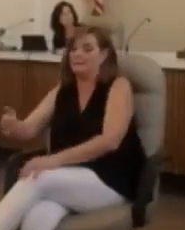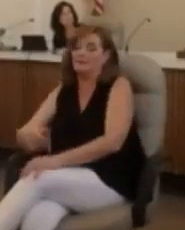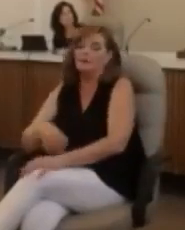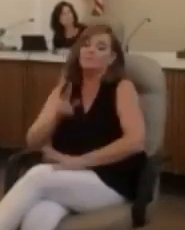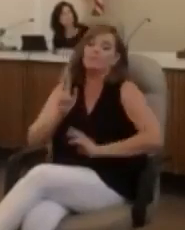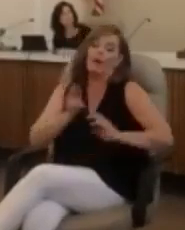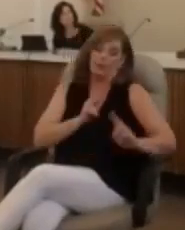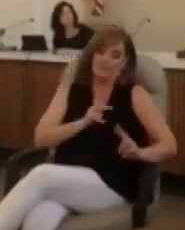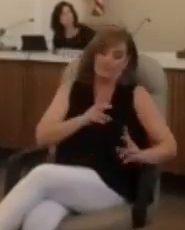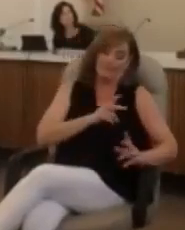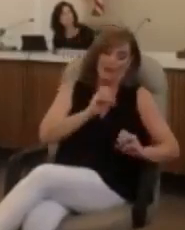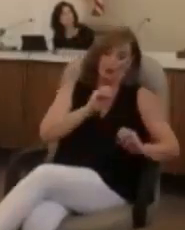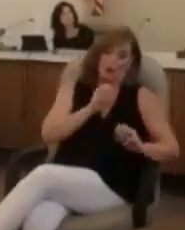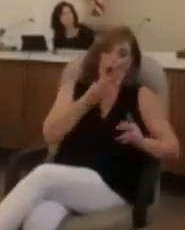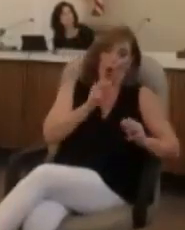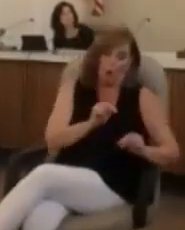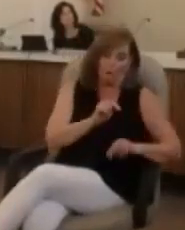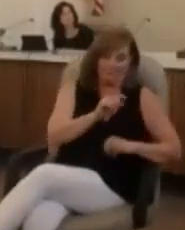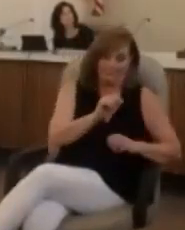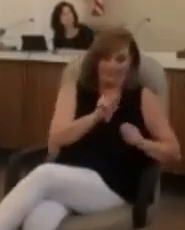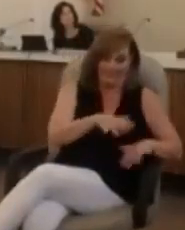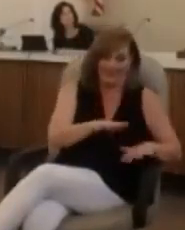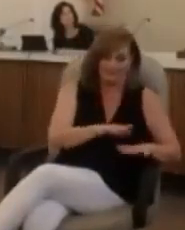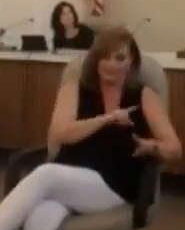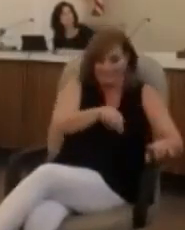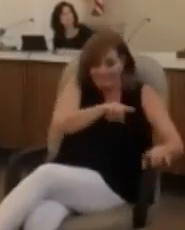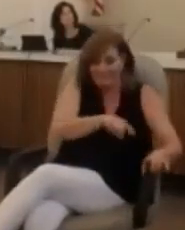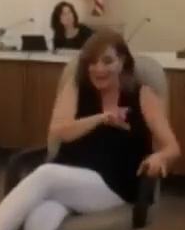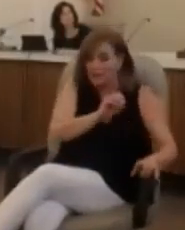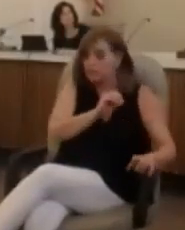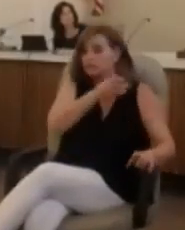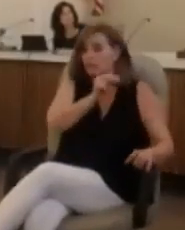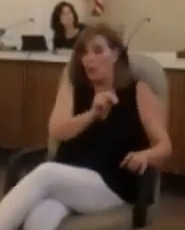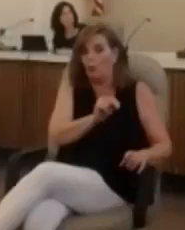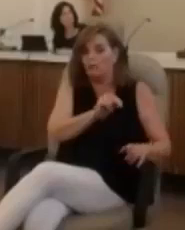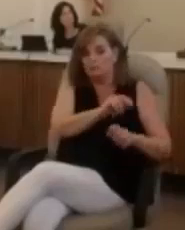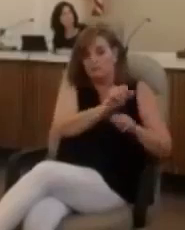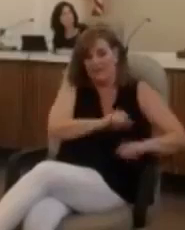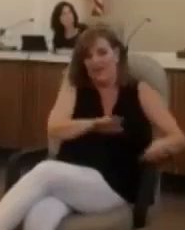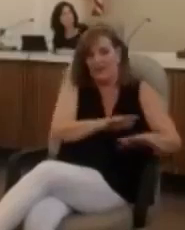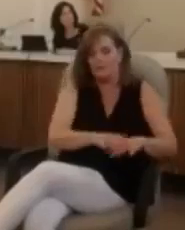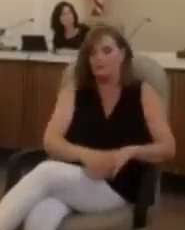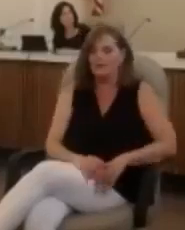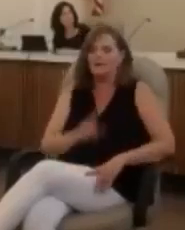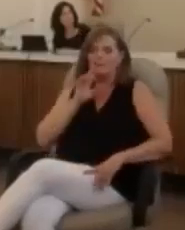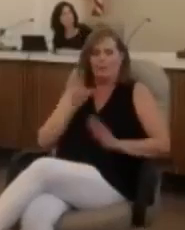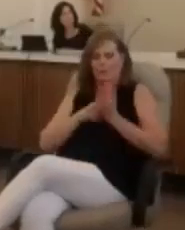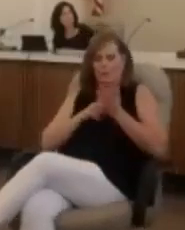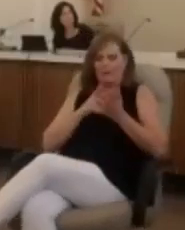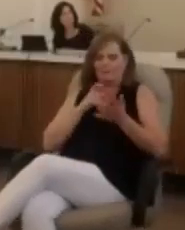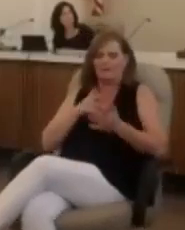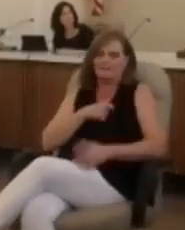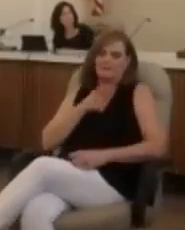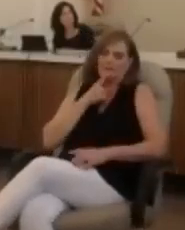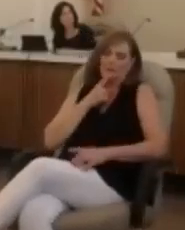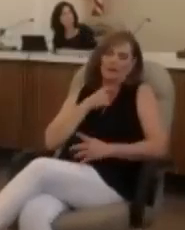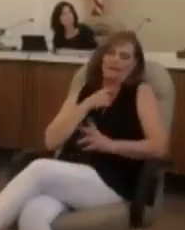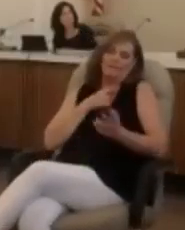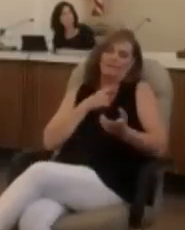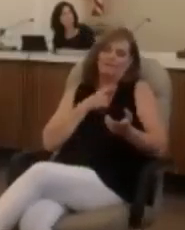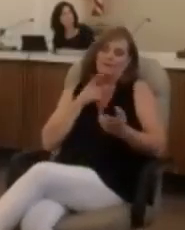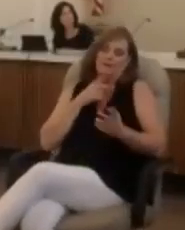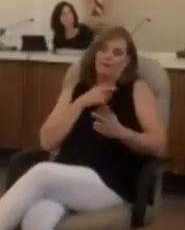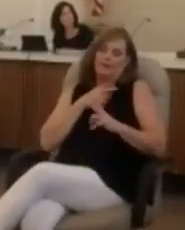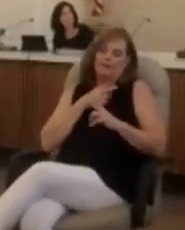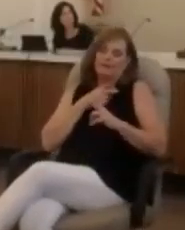land. There's no question about that. The only time that comes into an issue is if you have communal property. Is there an HOA created?